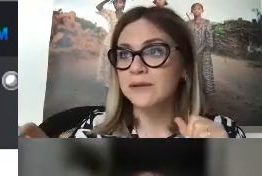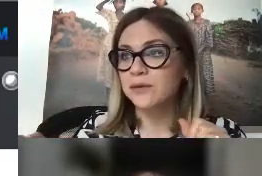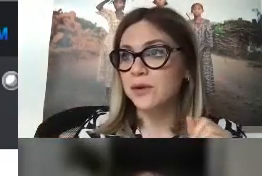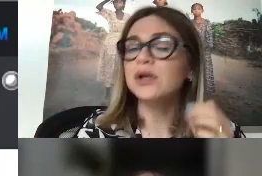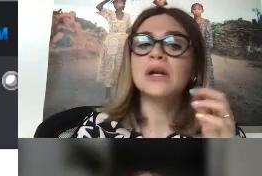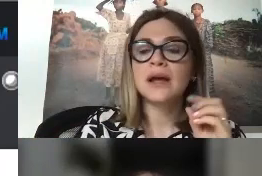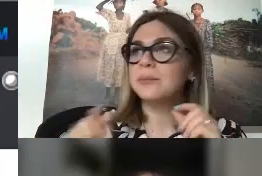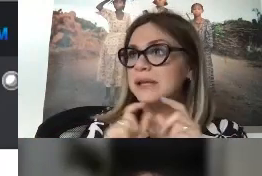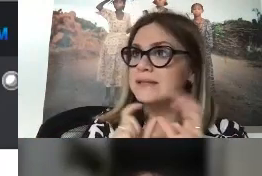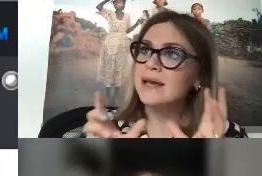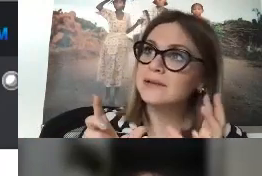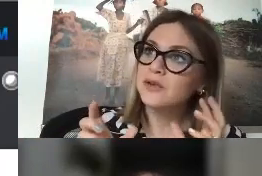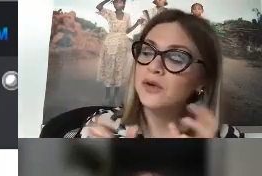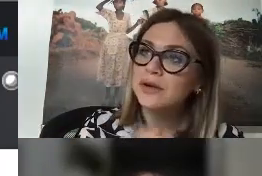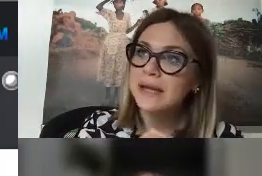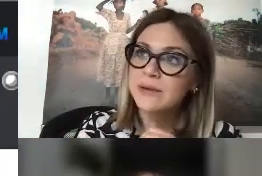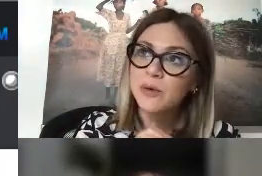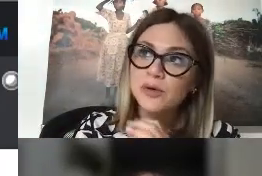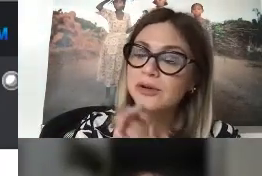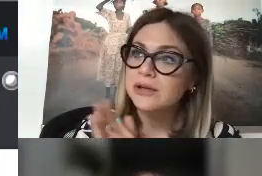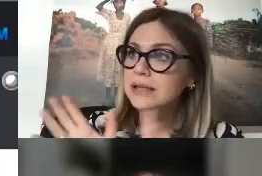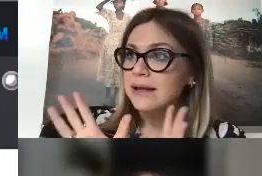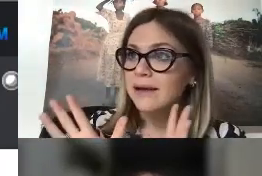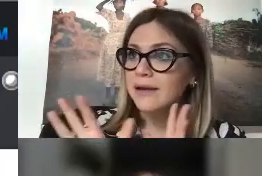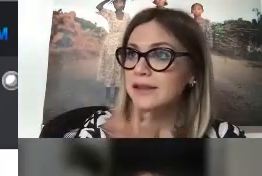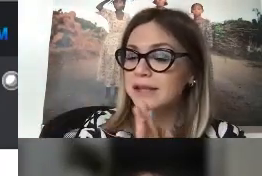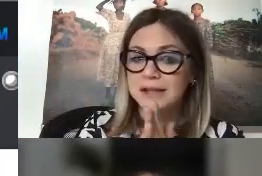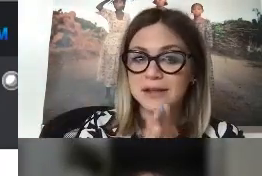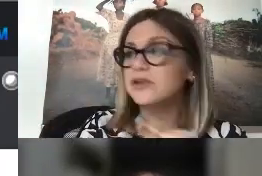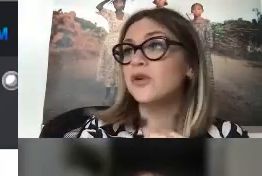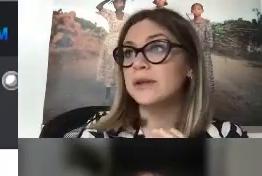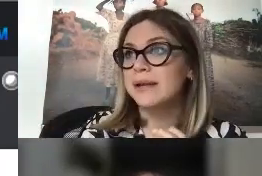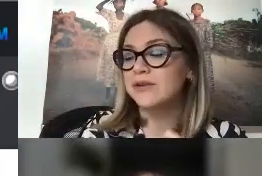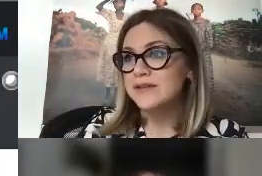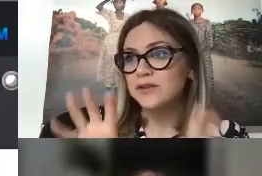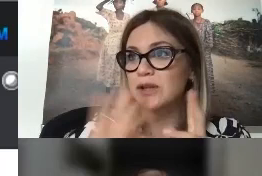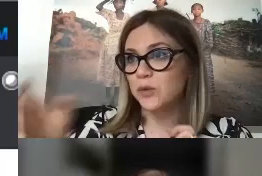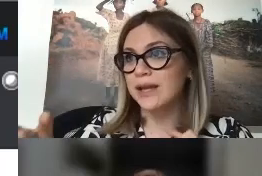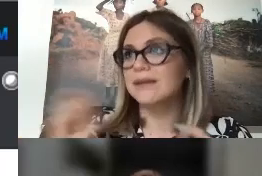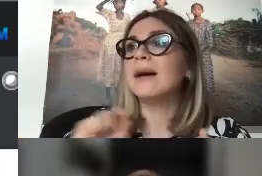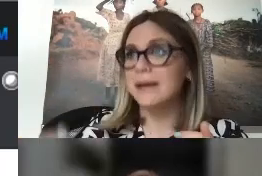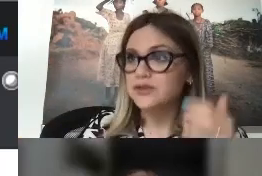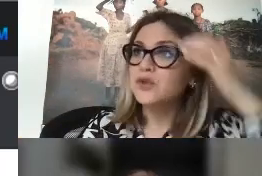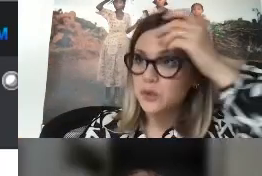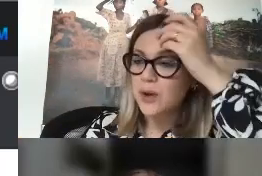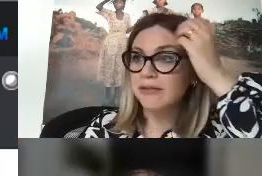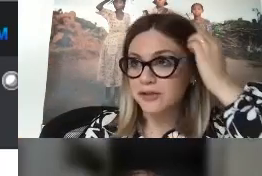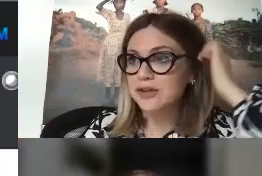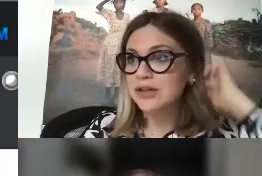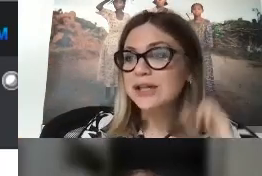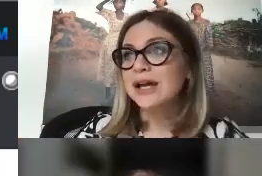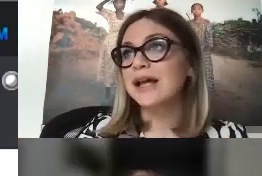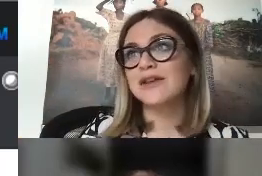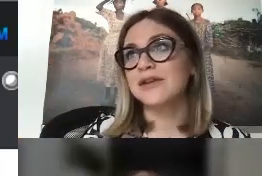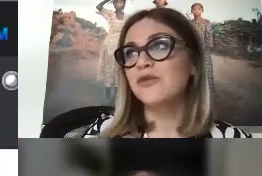proposed answer, please add your name or your email address so that we can come back to you